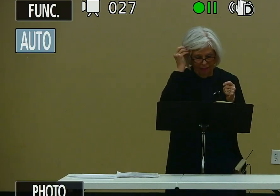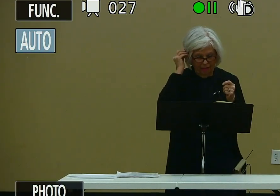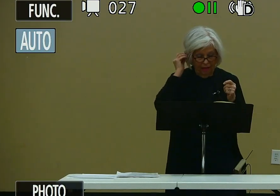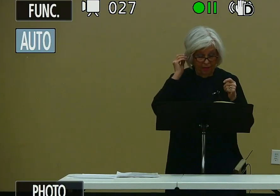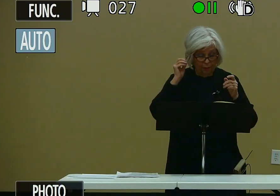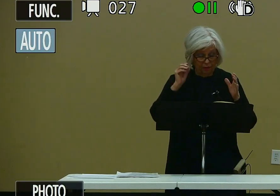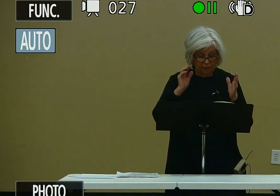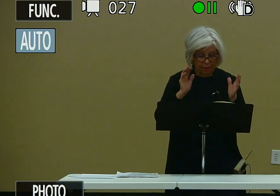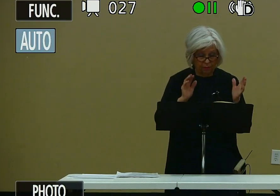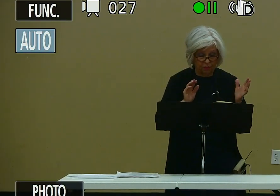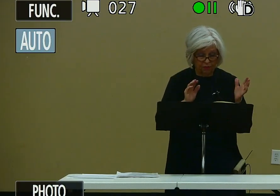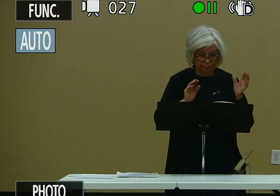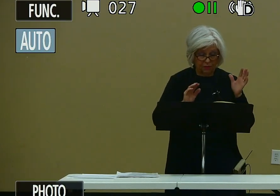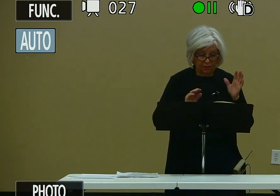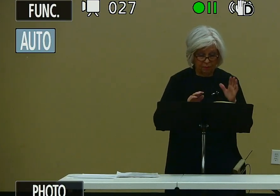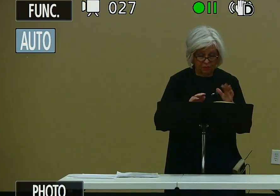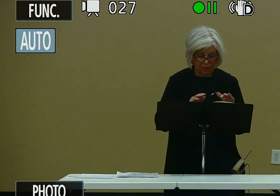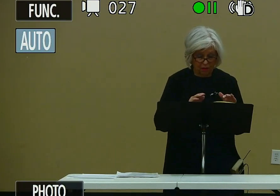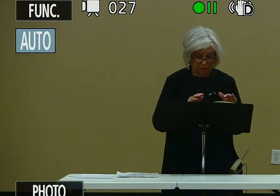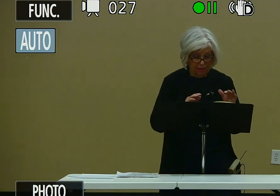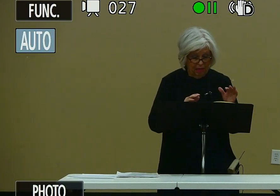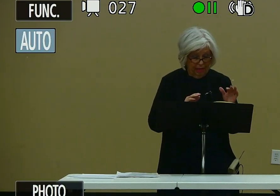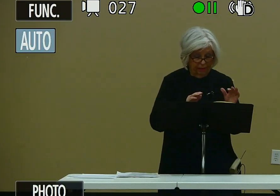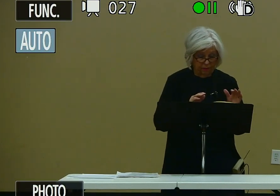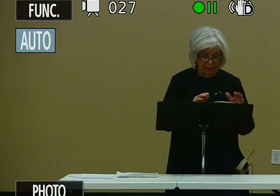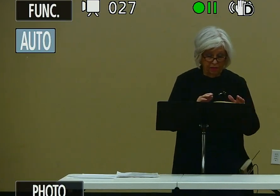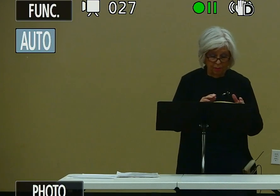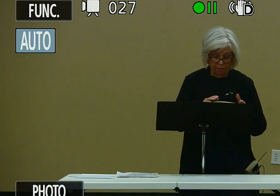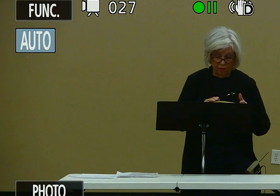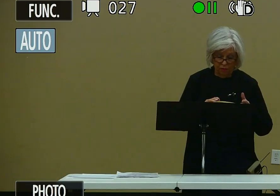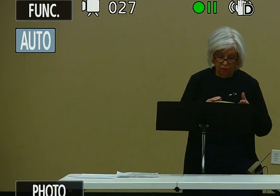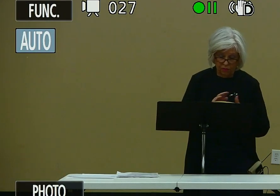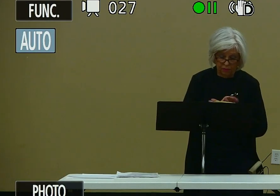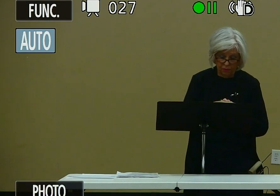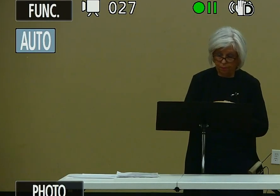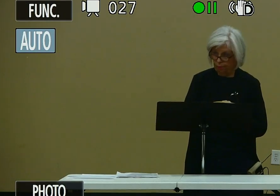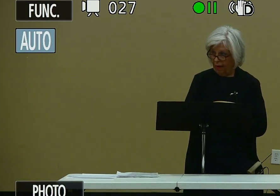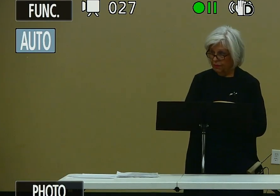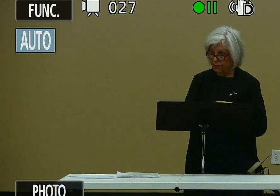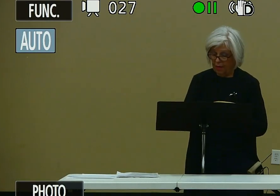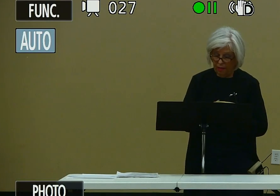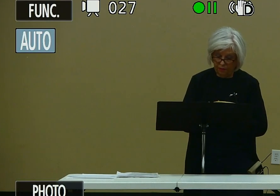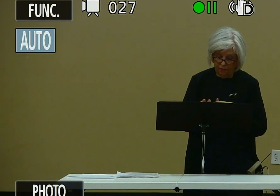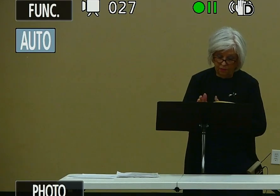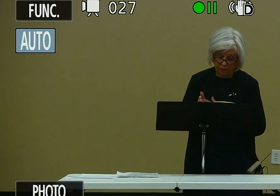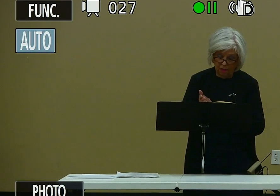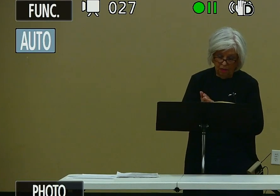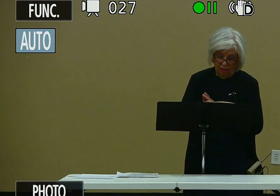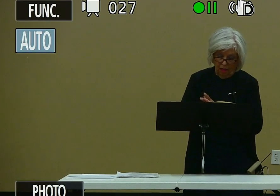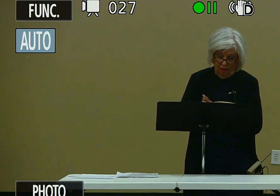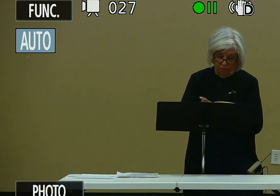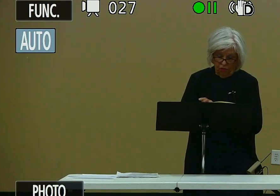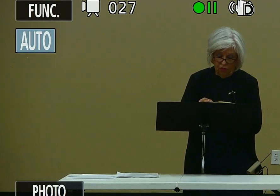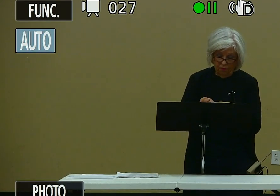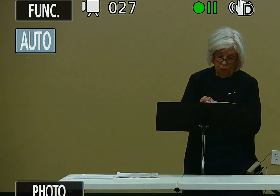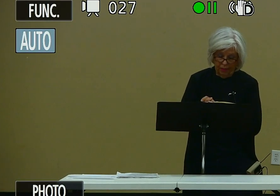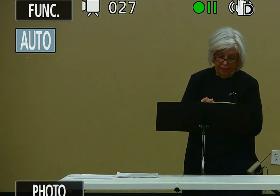And then we learned a memory verse. I'm going to skip the songs and go down to the memory verse. So let's practice that. This is 1 John